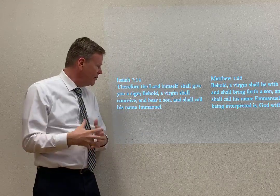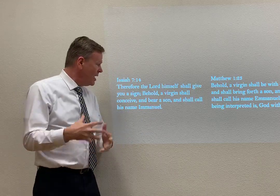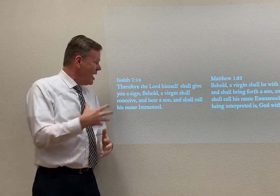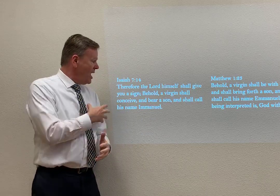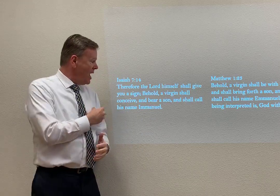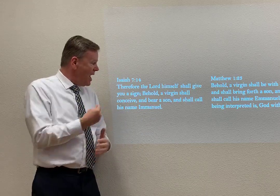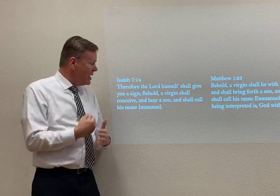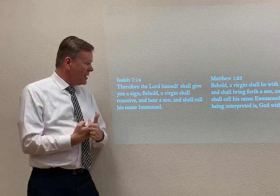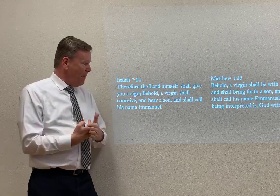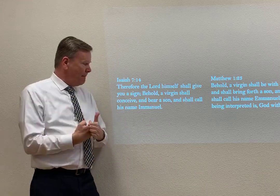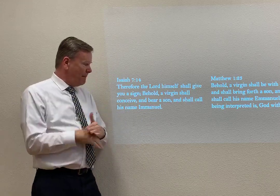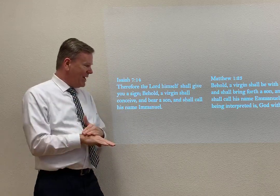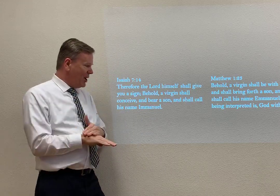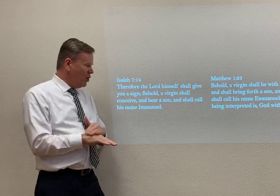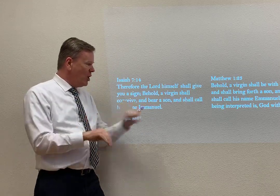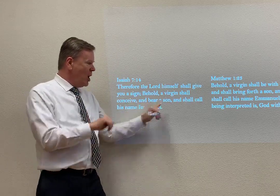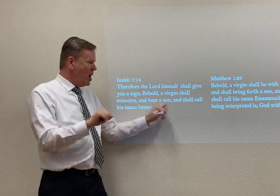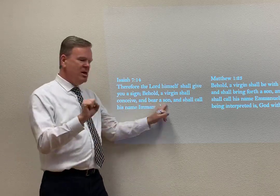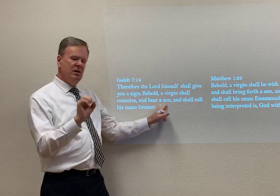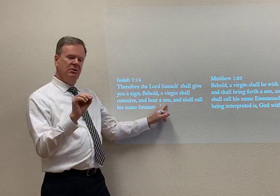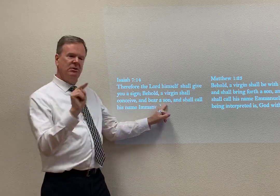So a virgin shall conceive and bear a son.